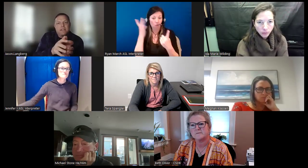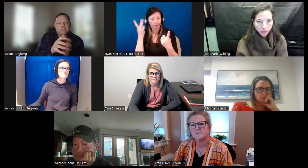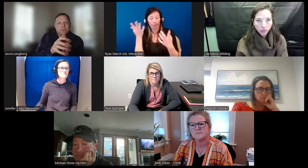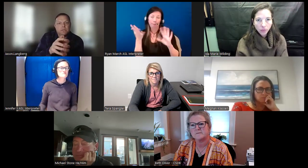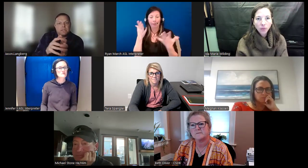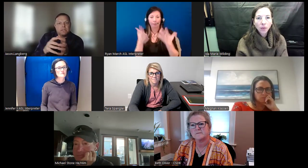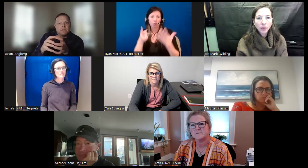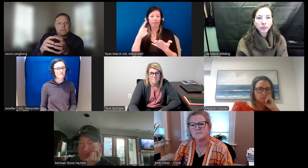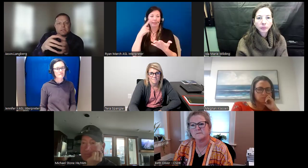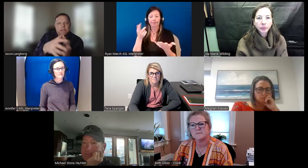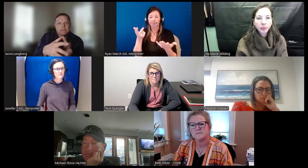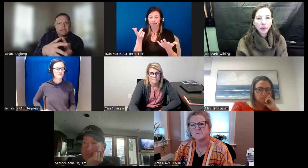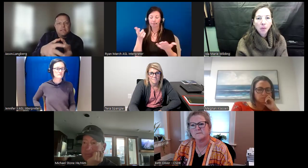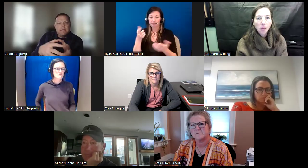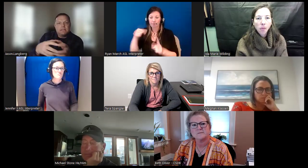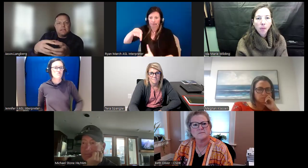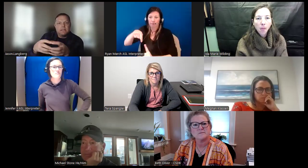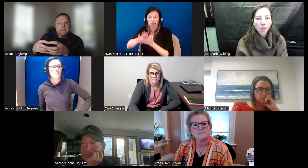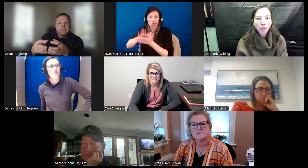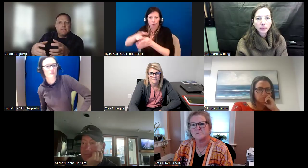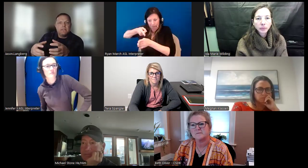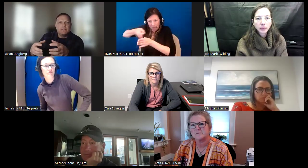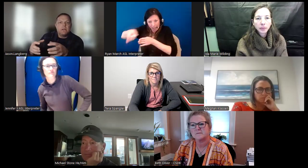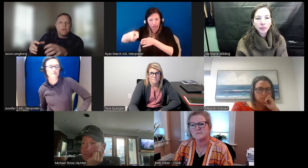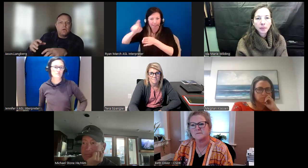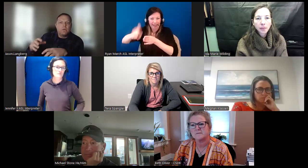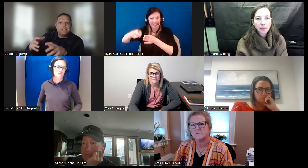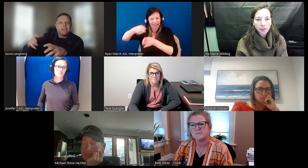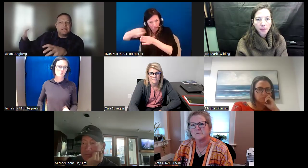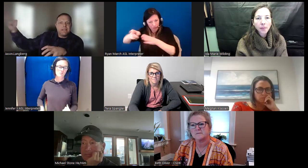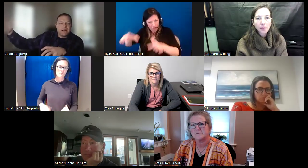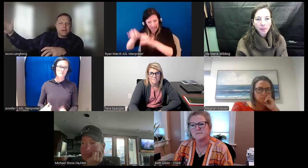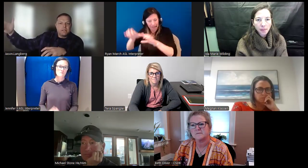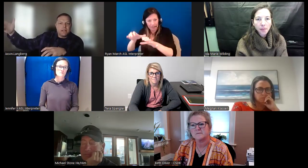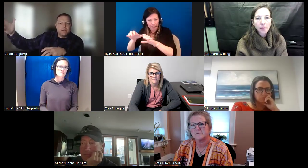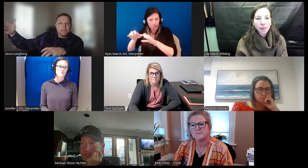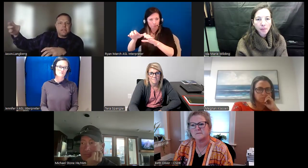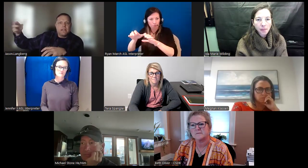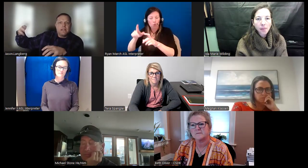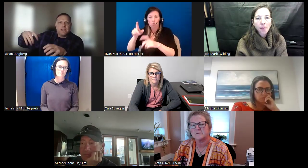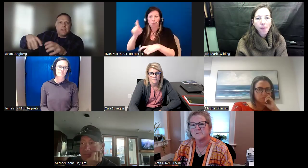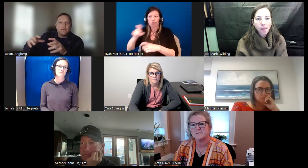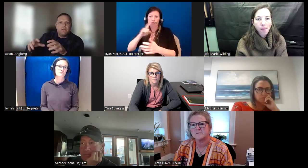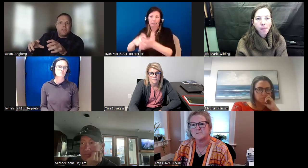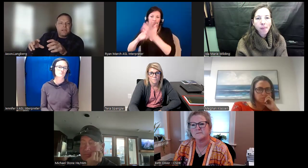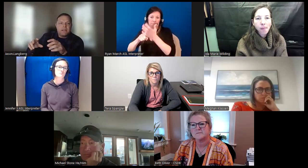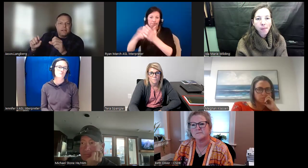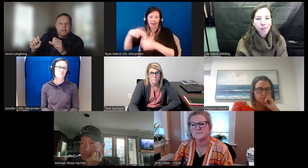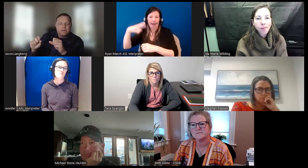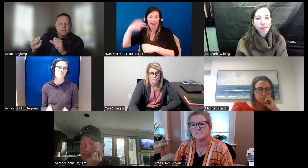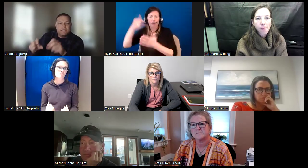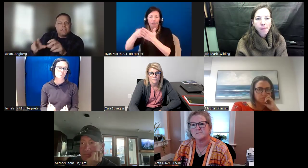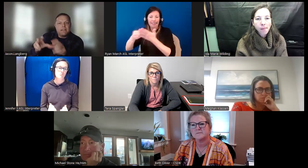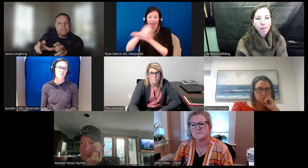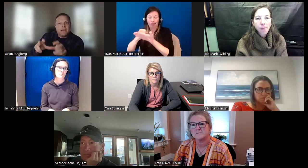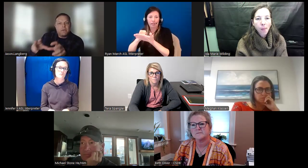think that a school with such specialized needs and activities would necessitate higher salaries, it could have been that it